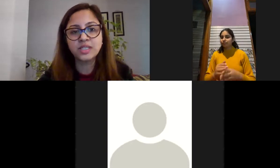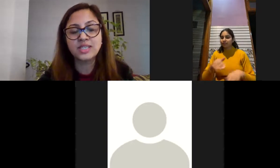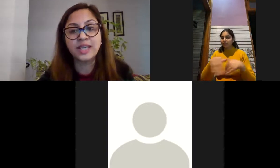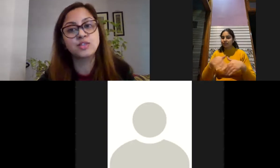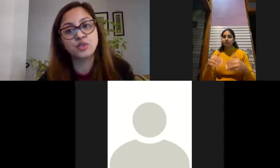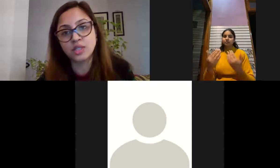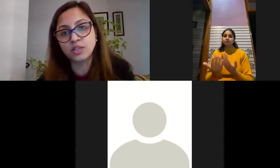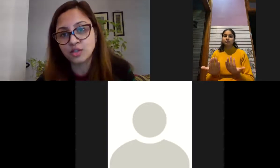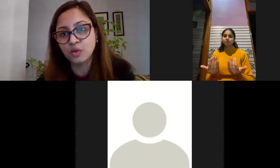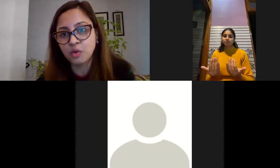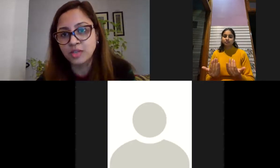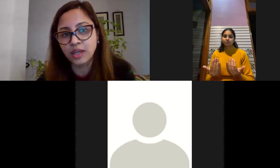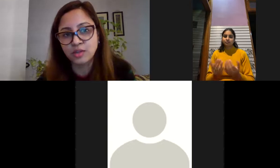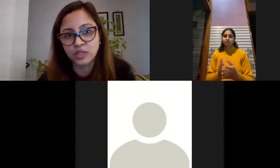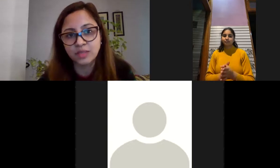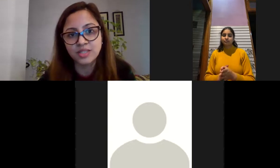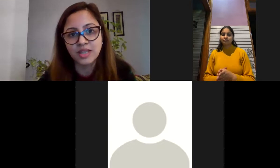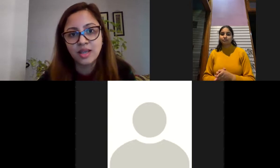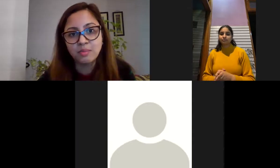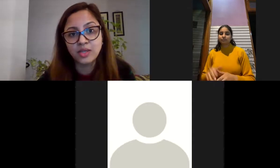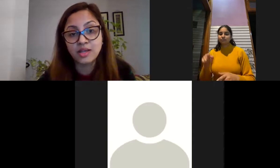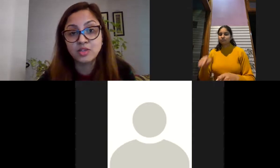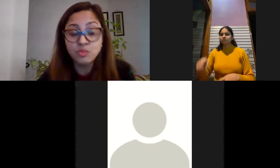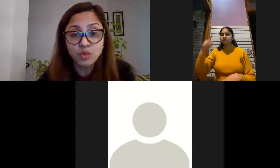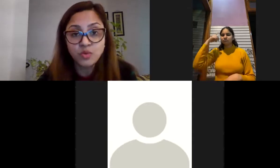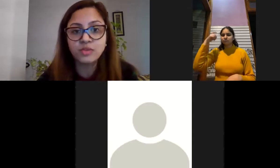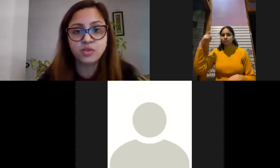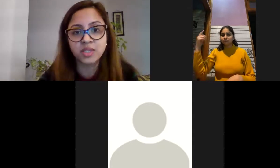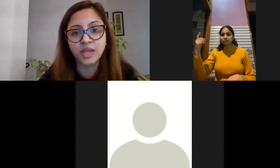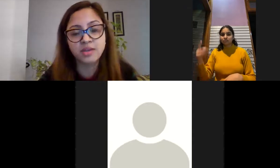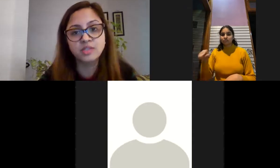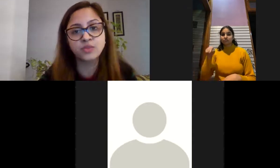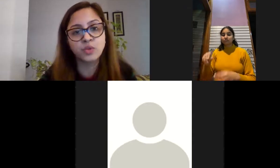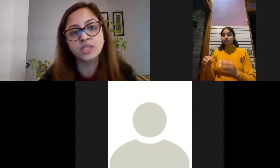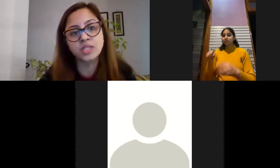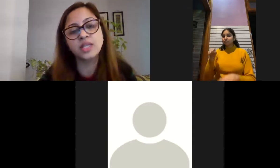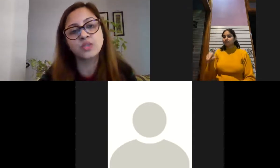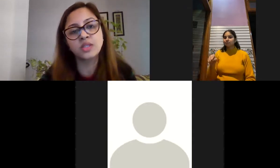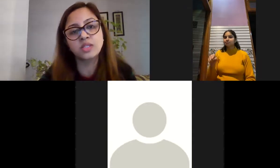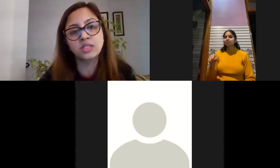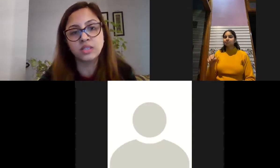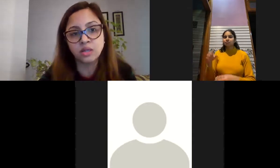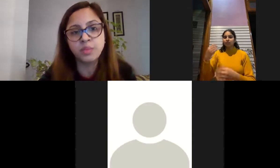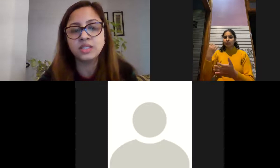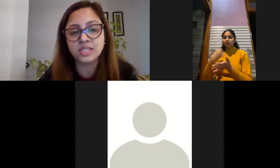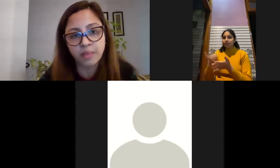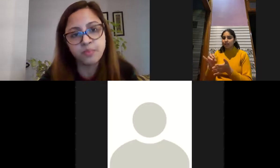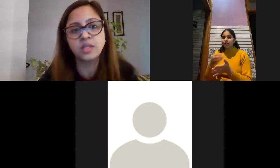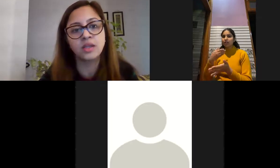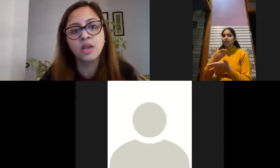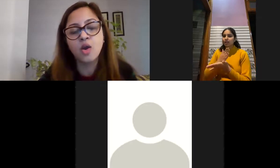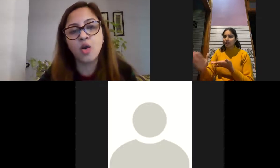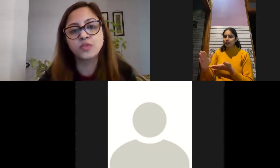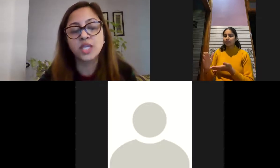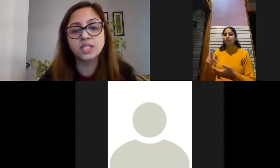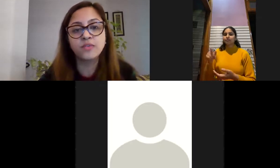sort of a castration of their dreams. Bertha's removal from the narrative coincides with the disturbing